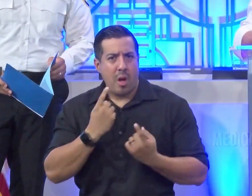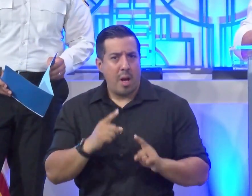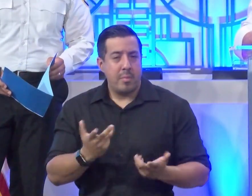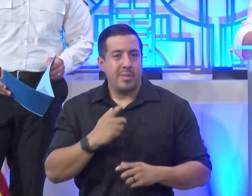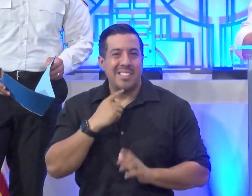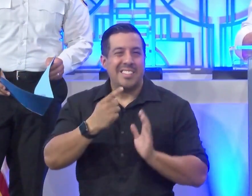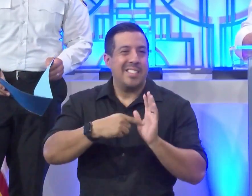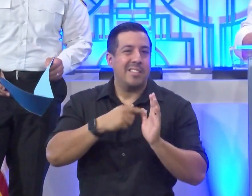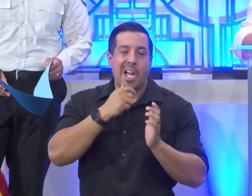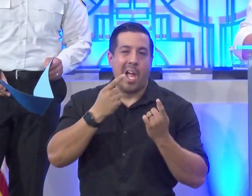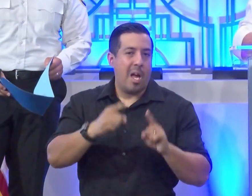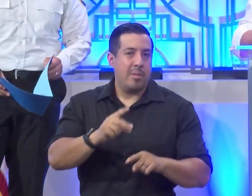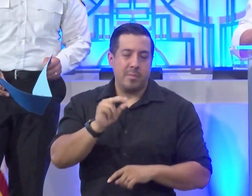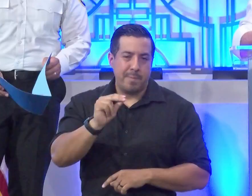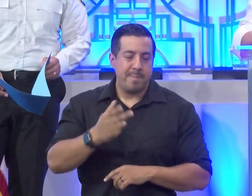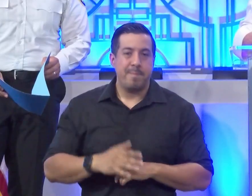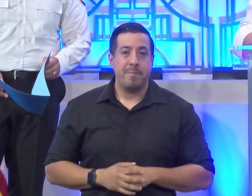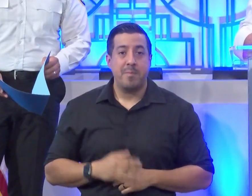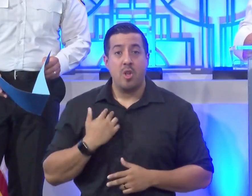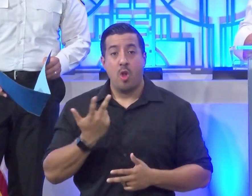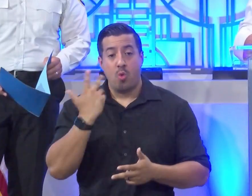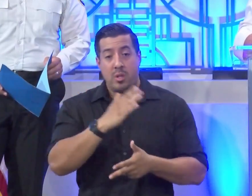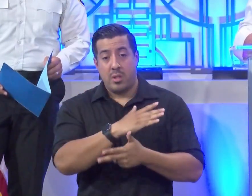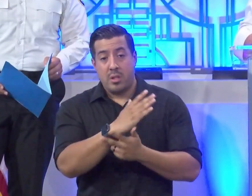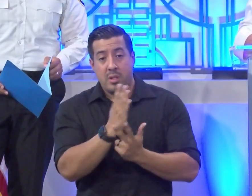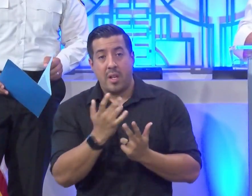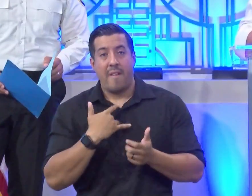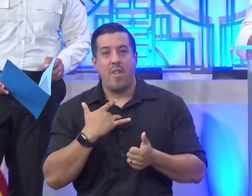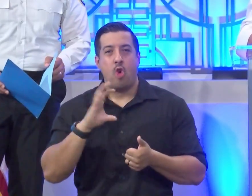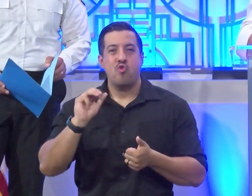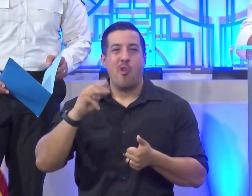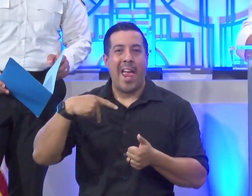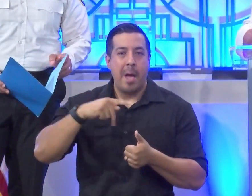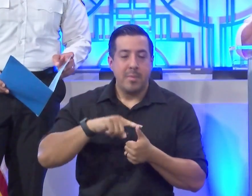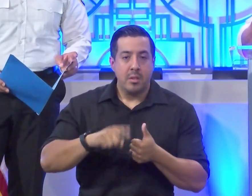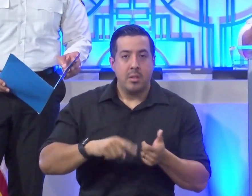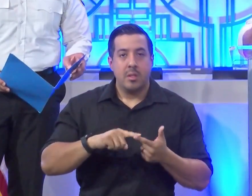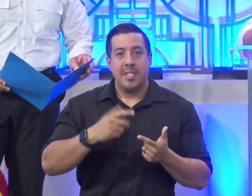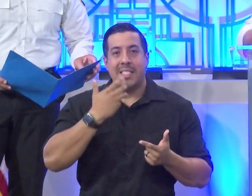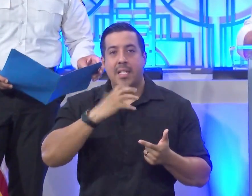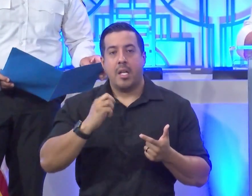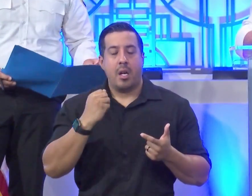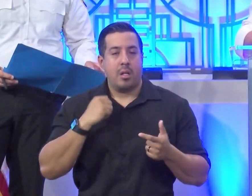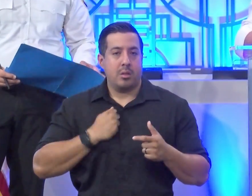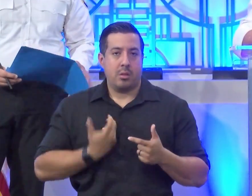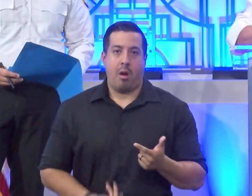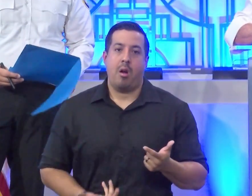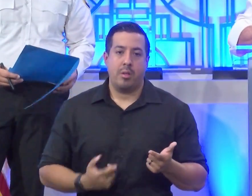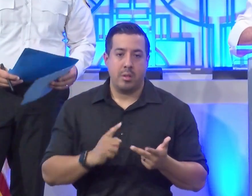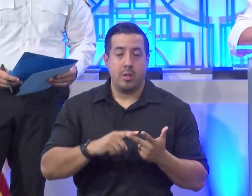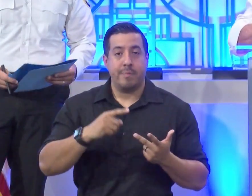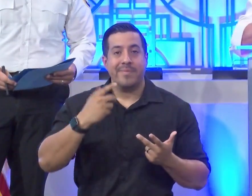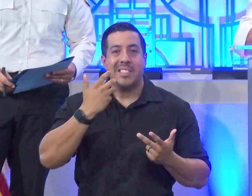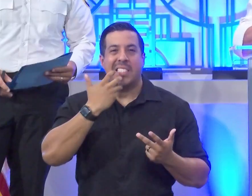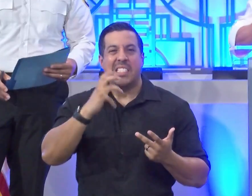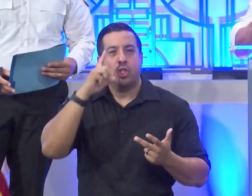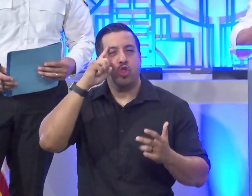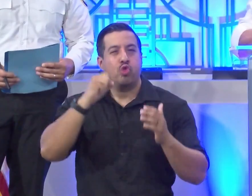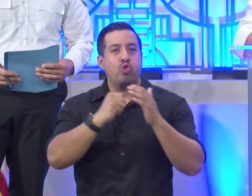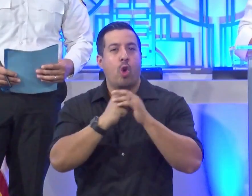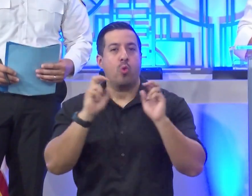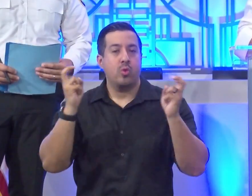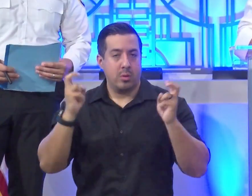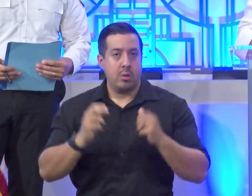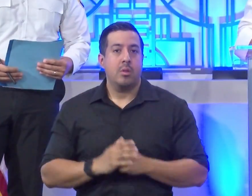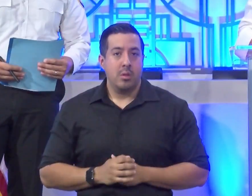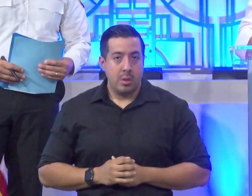but that's not necessarily the case. The three illnesses are heat cramps, heat exhaustion, and heat stroke. And you can develop any one of